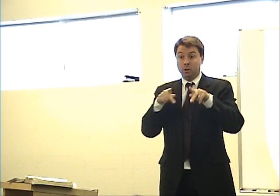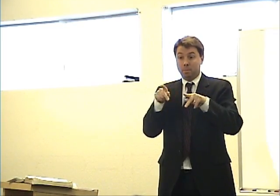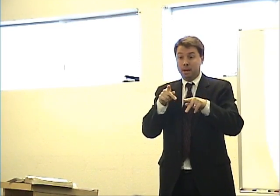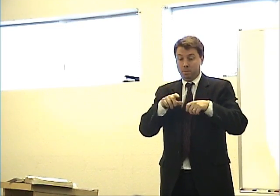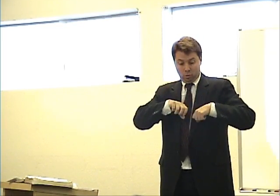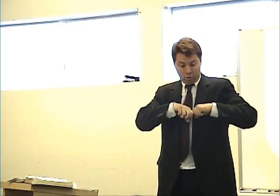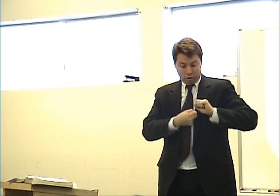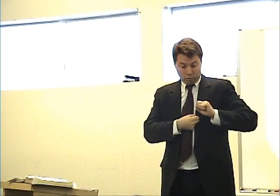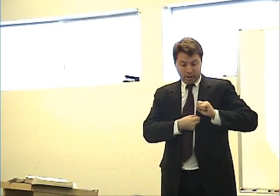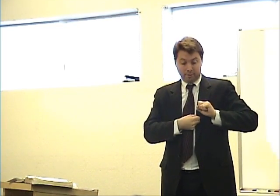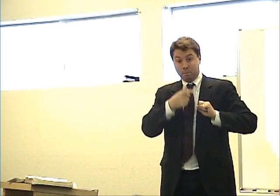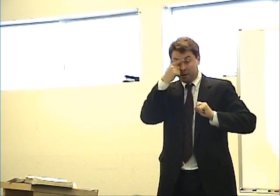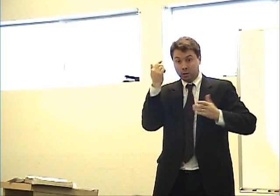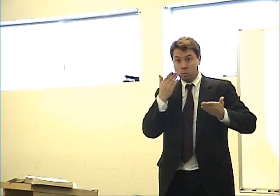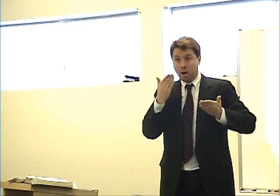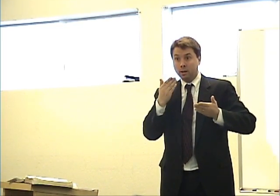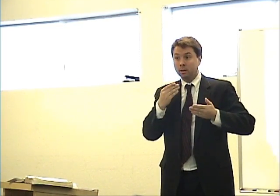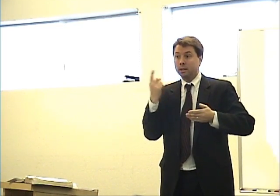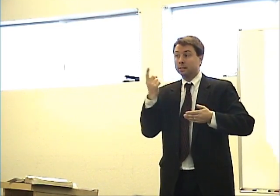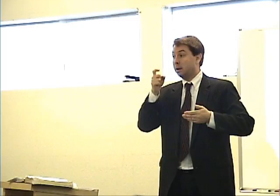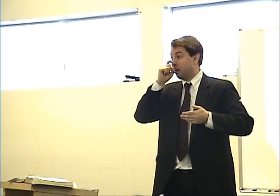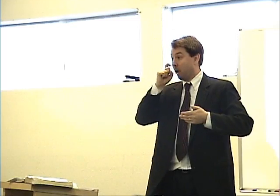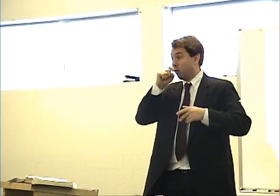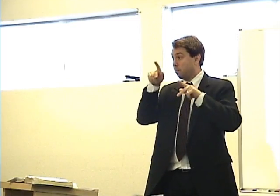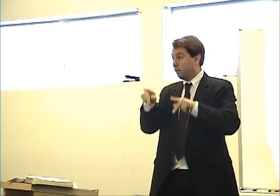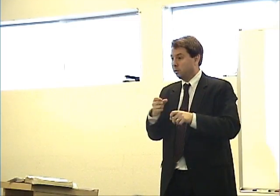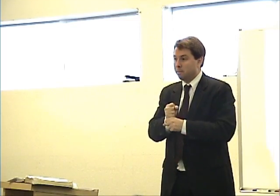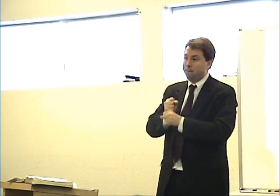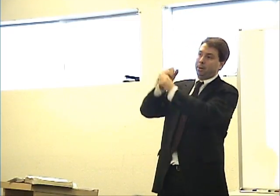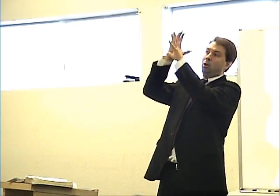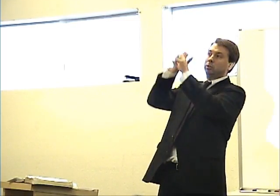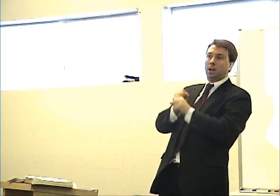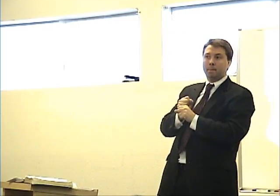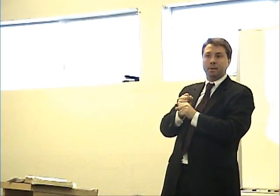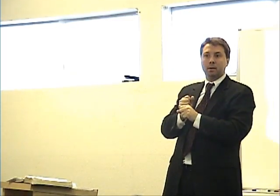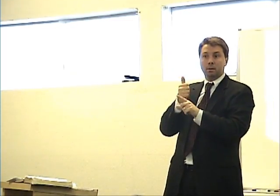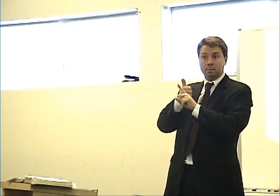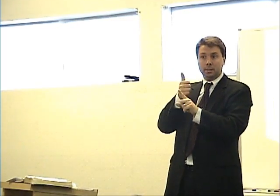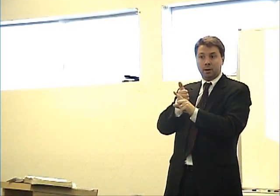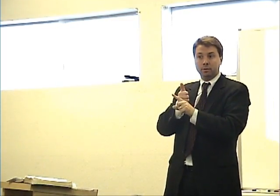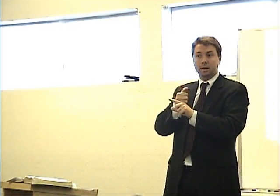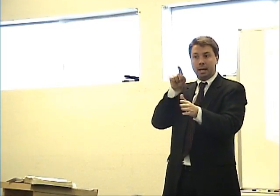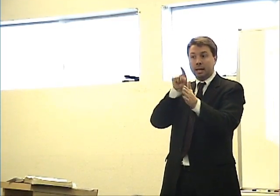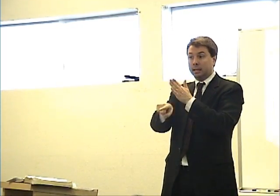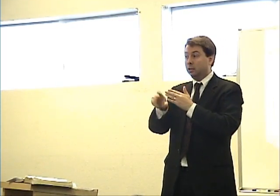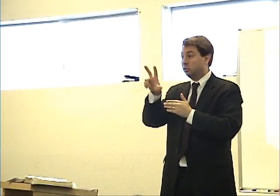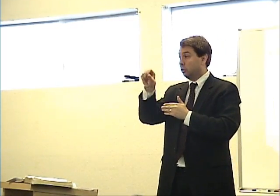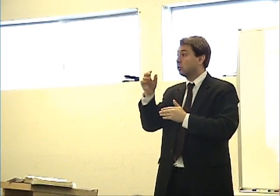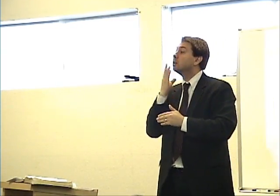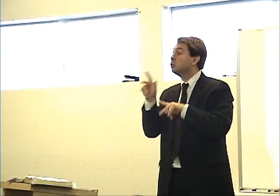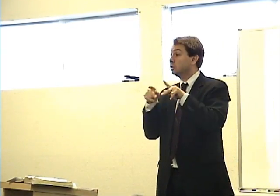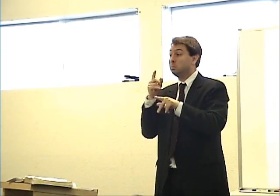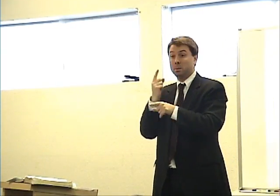are people who are grieved because what? Some Arab person blows up themselves and kills 30 Jewish people,